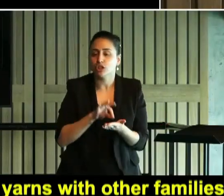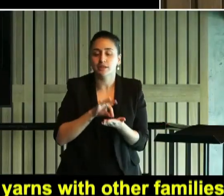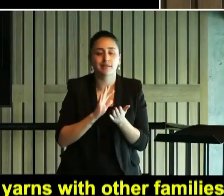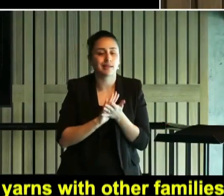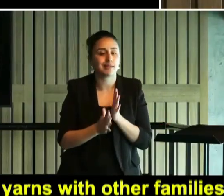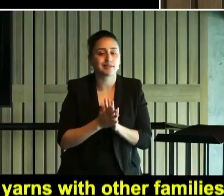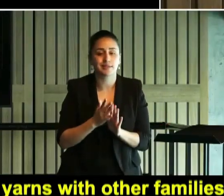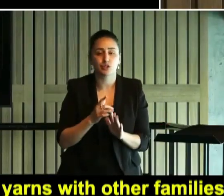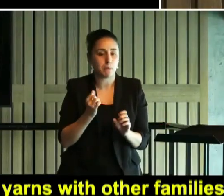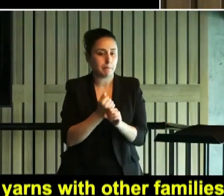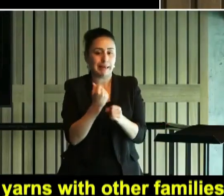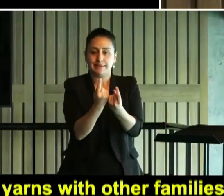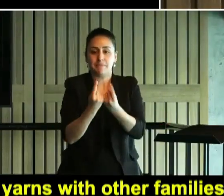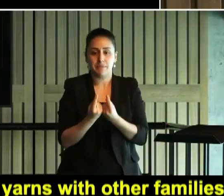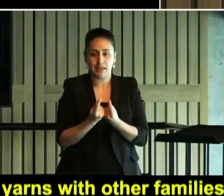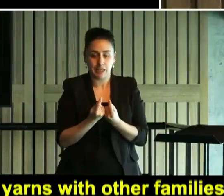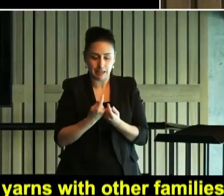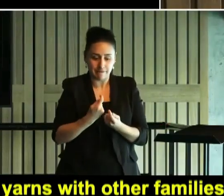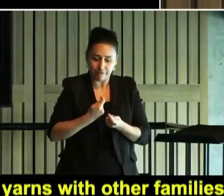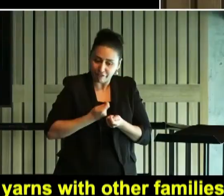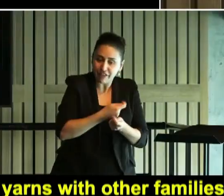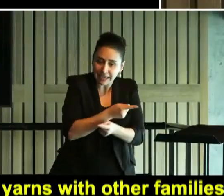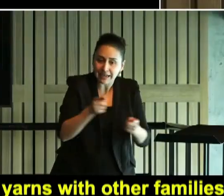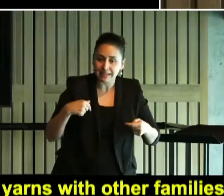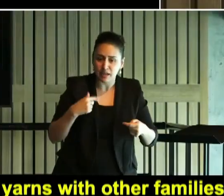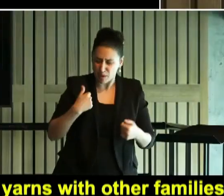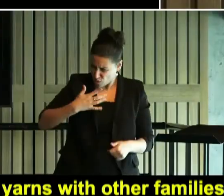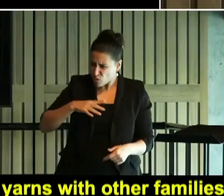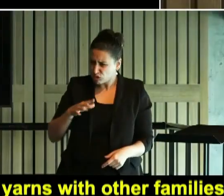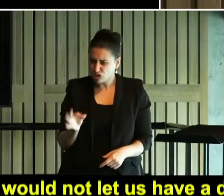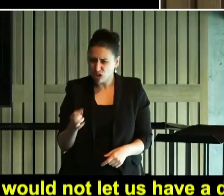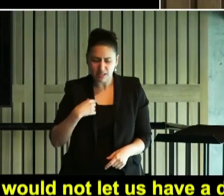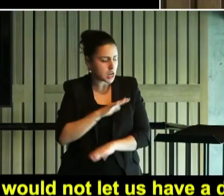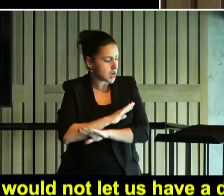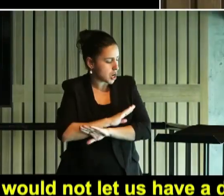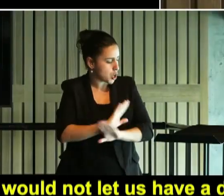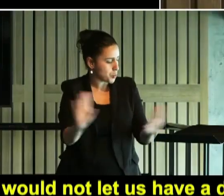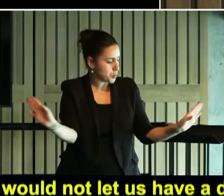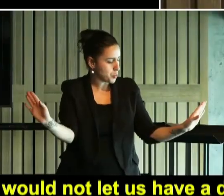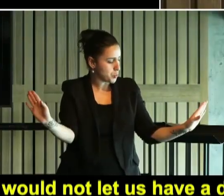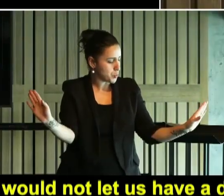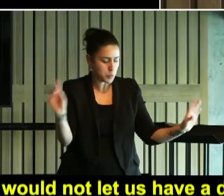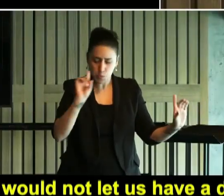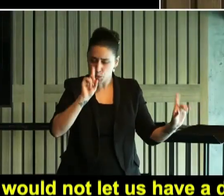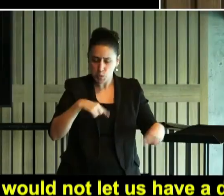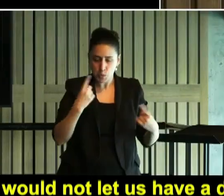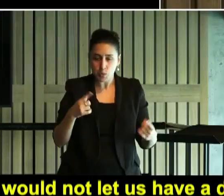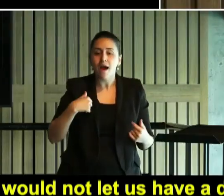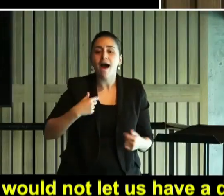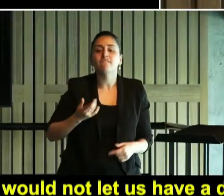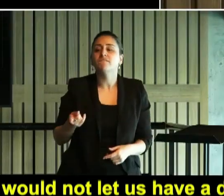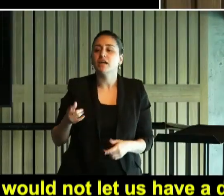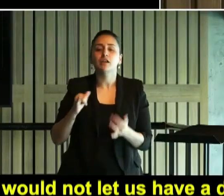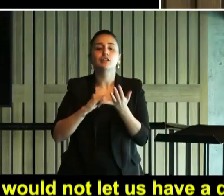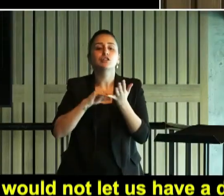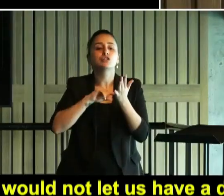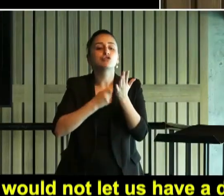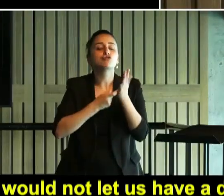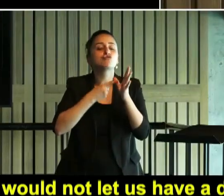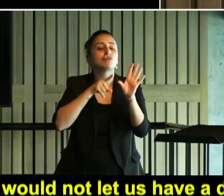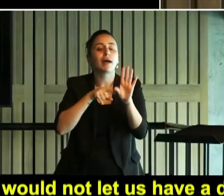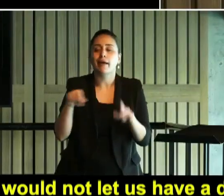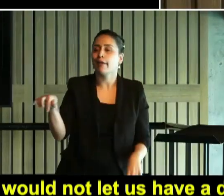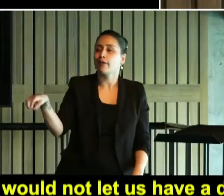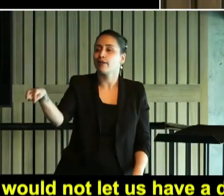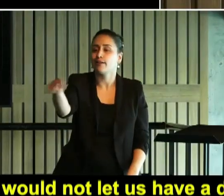that could produce something, feed, eggs, everything else. And we wanted a dog, and he wouldn't let us have a dog. We had this stray. So we went to our auntie, who was Dad's older